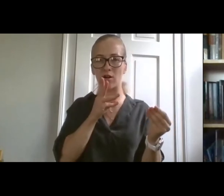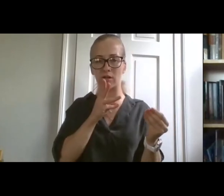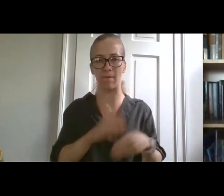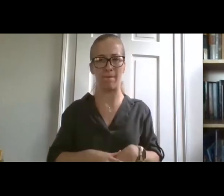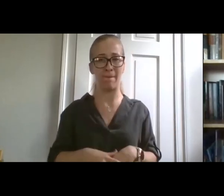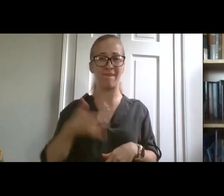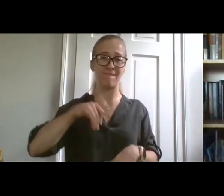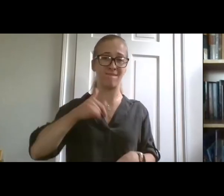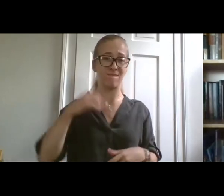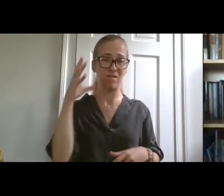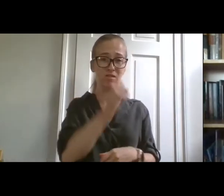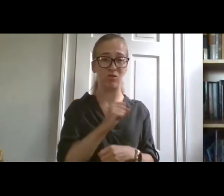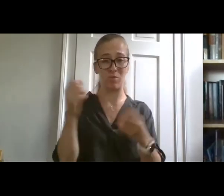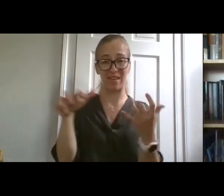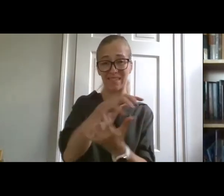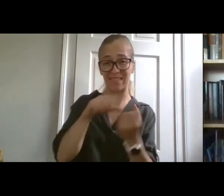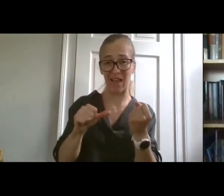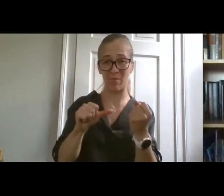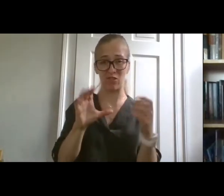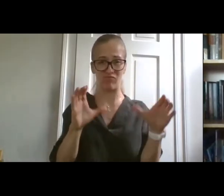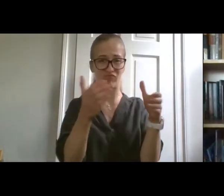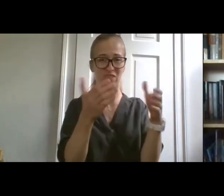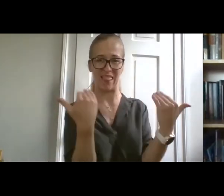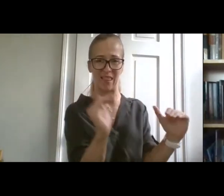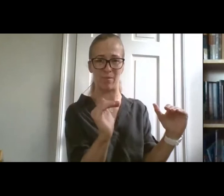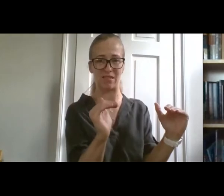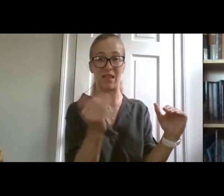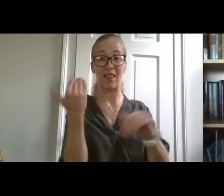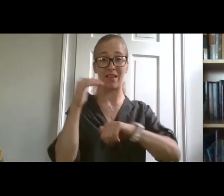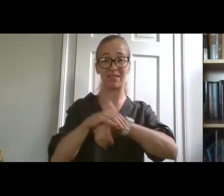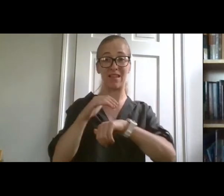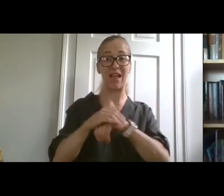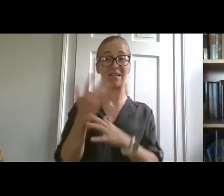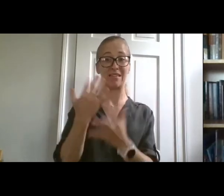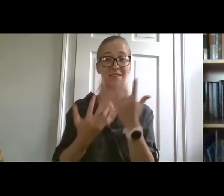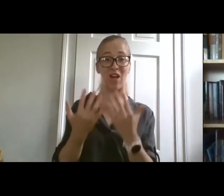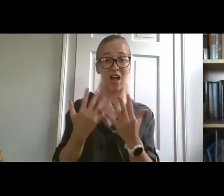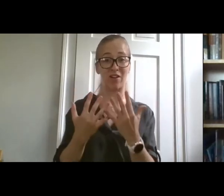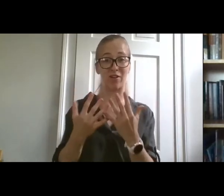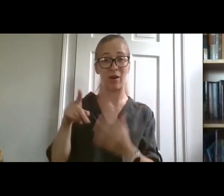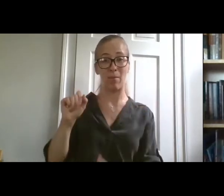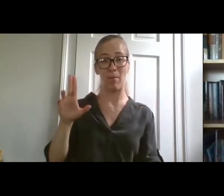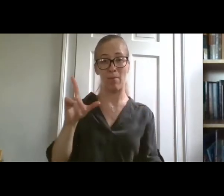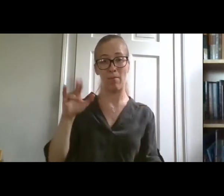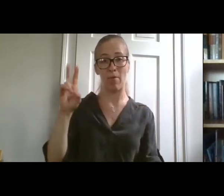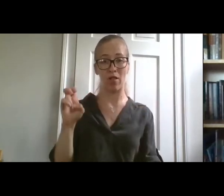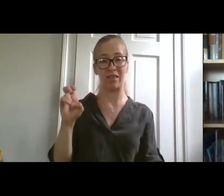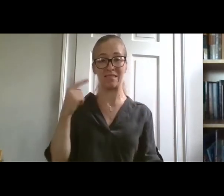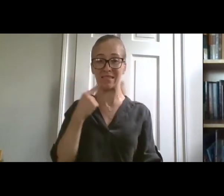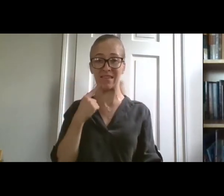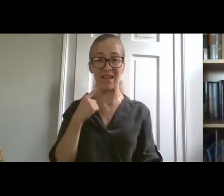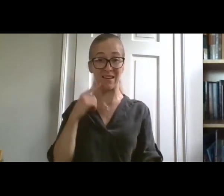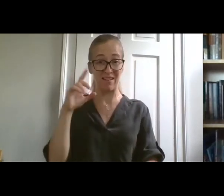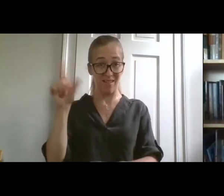I'd assumed the damage must have been contained to a limited area. Last night at the campfire, I'd agreed when Paulina said the government surely wouldn't have allowed the mining